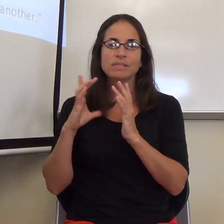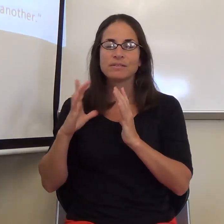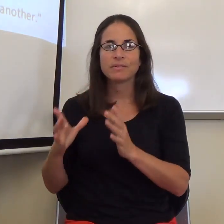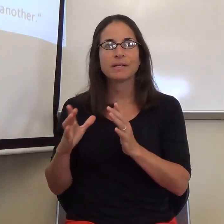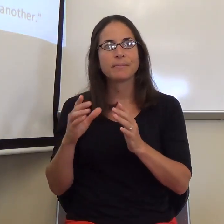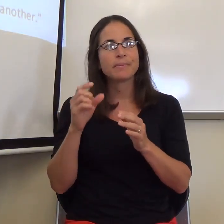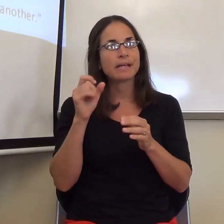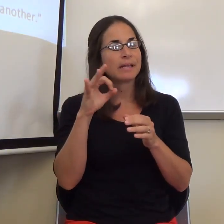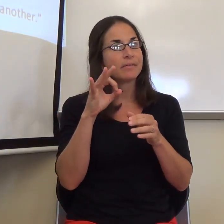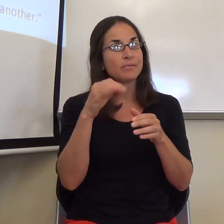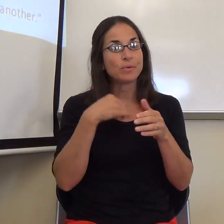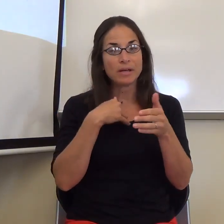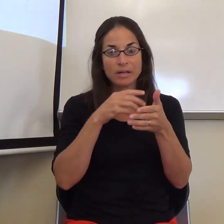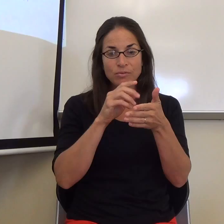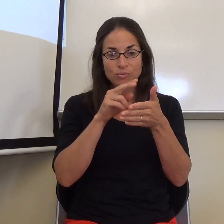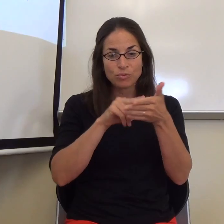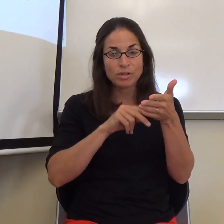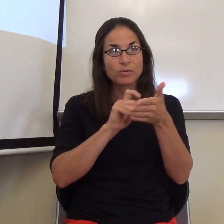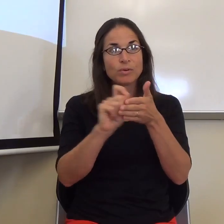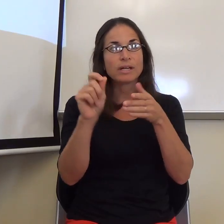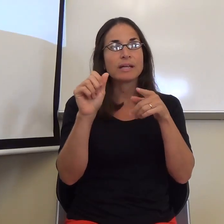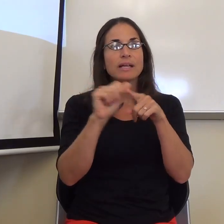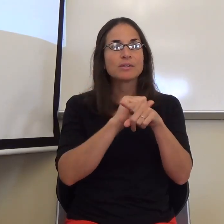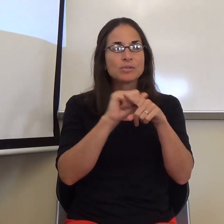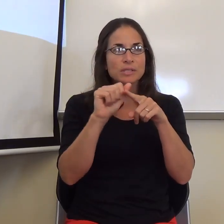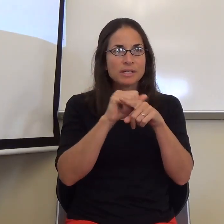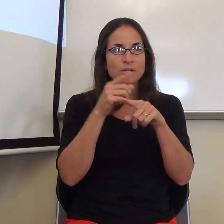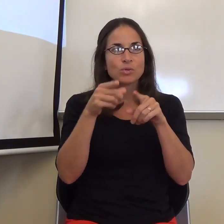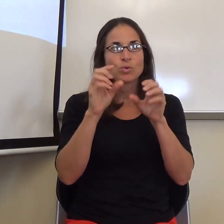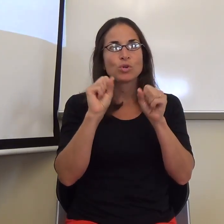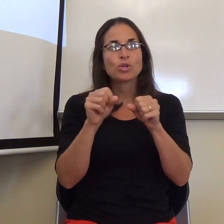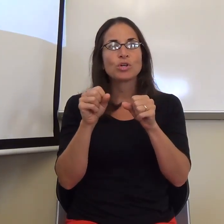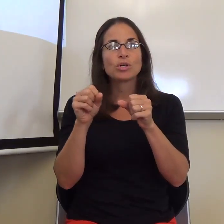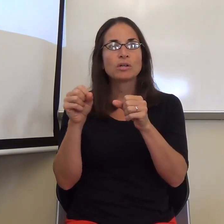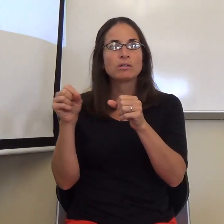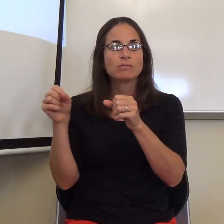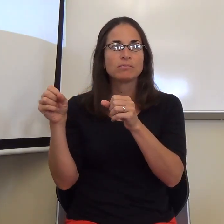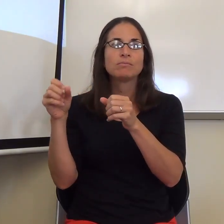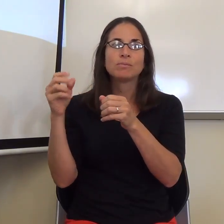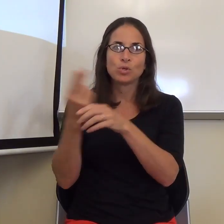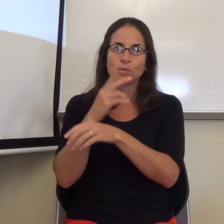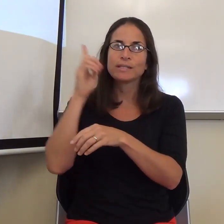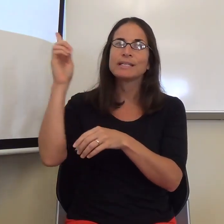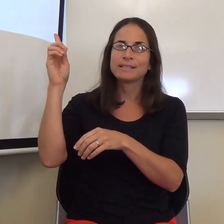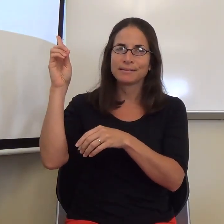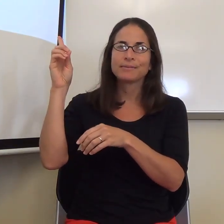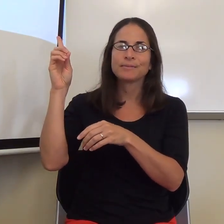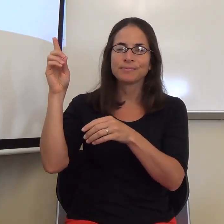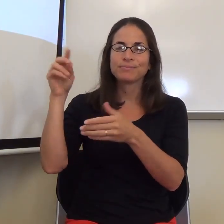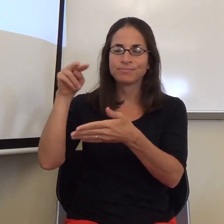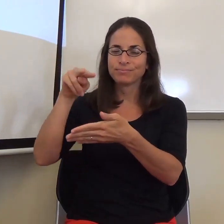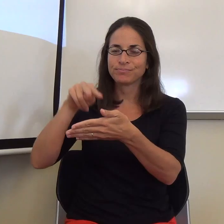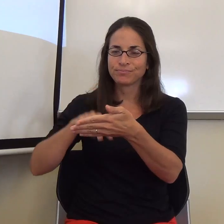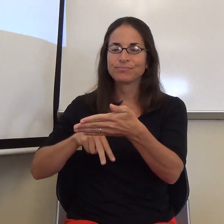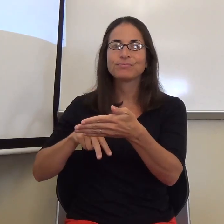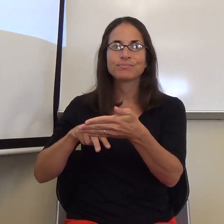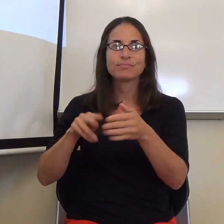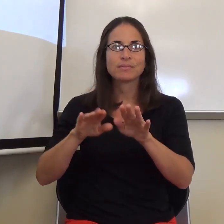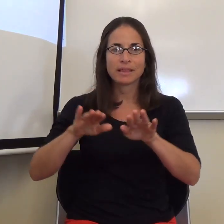and writing exercise, you could conceivably pull this out of your binder, set it on the table